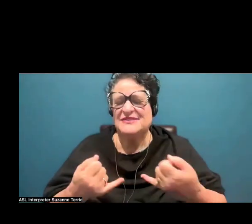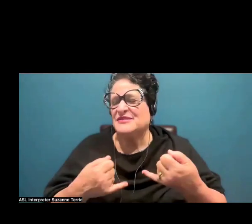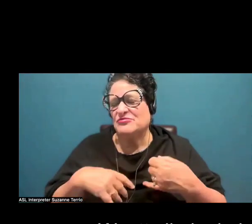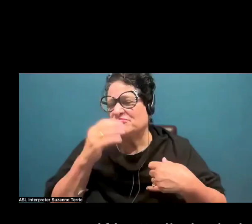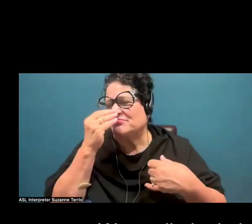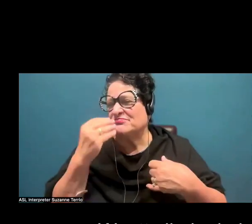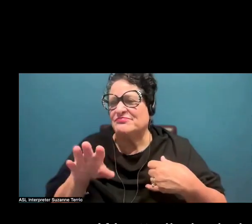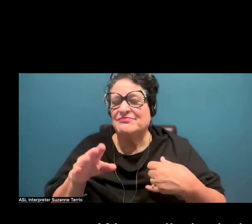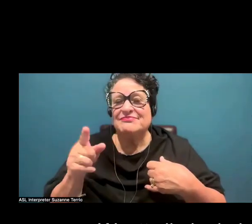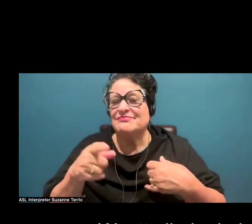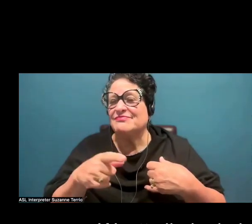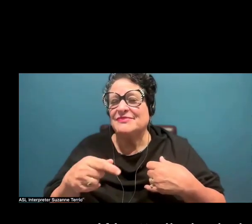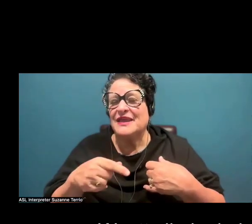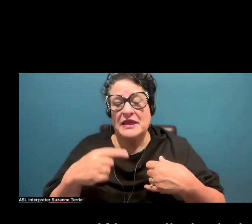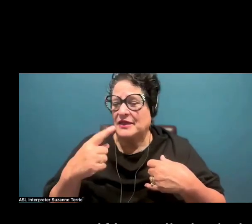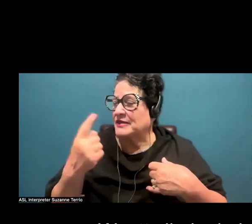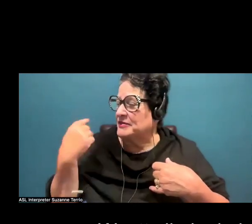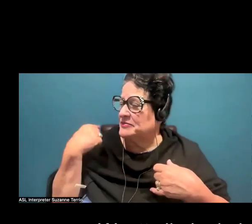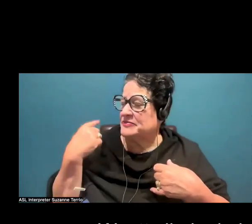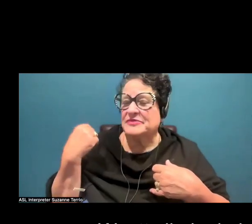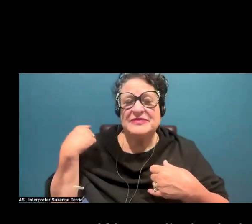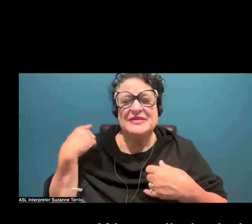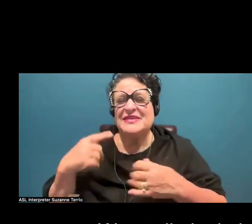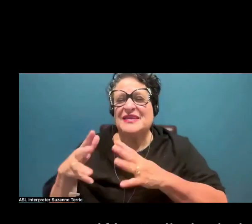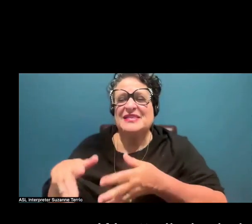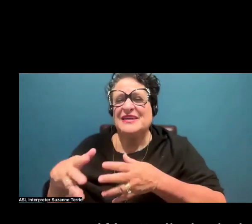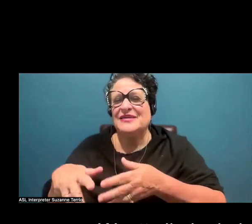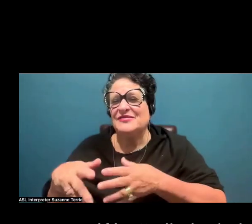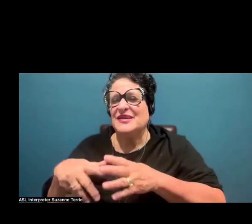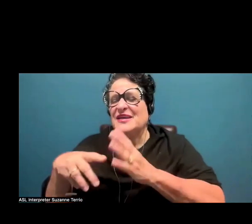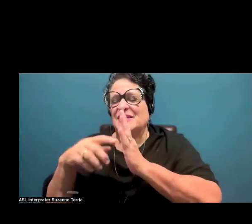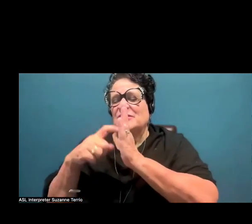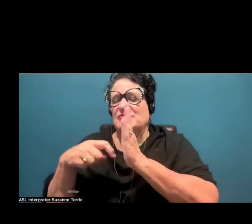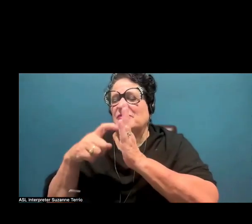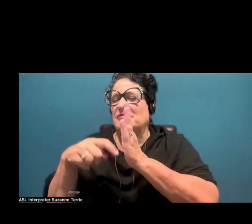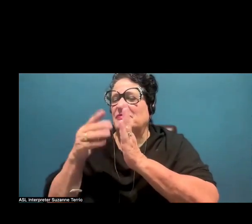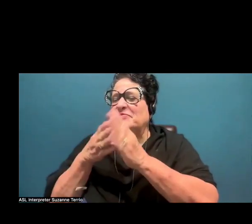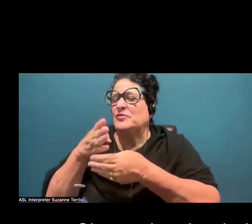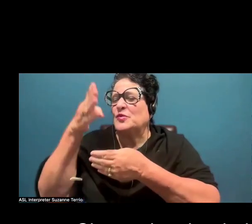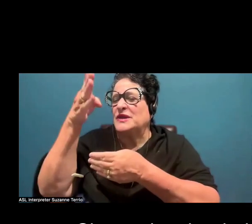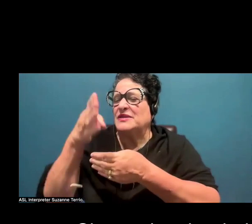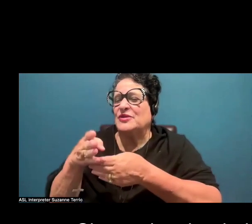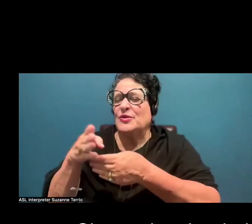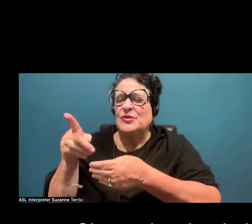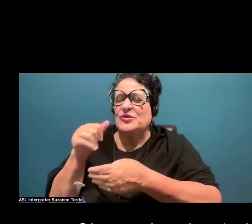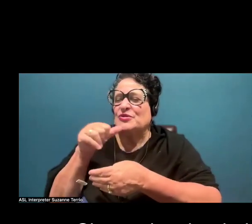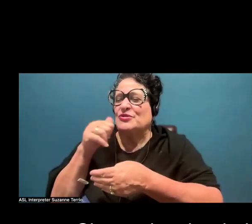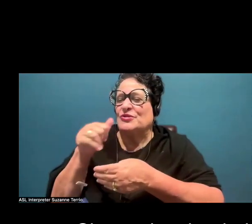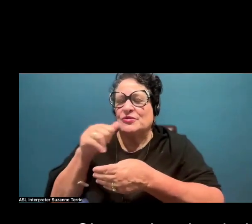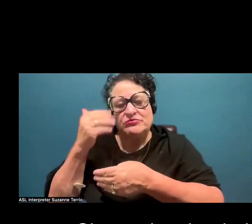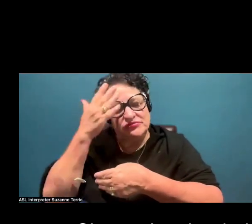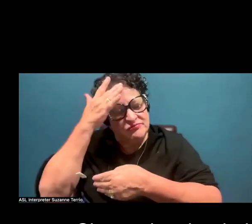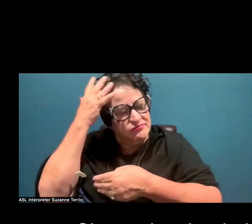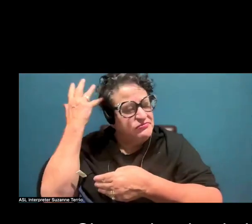Wyatt climbs in behind me, leaving another set of scuff marks on the window ledge. She pushes she pushes her hair over